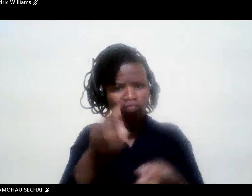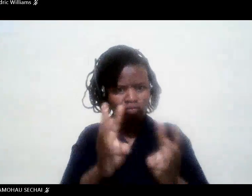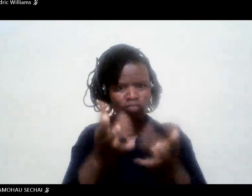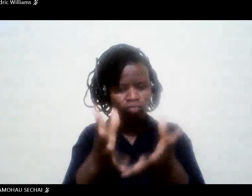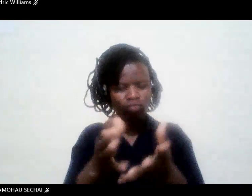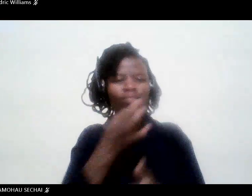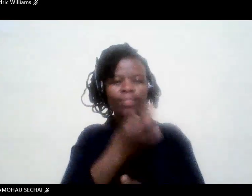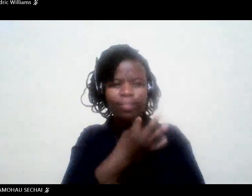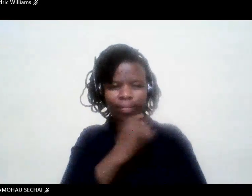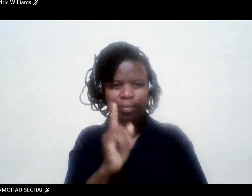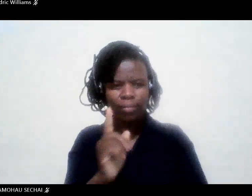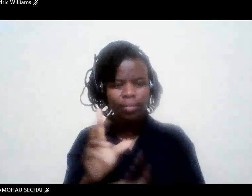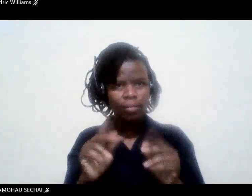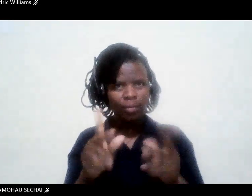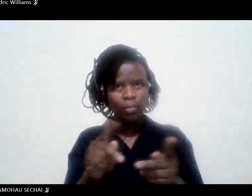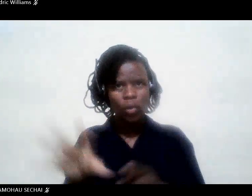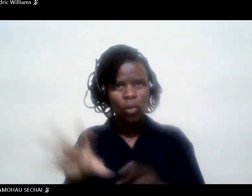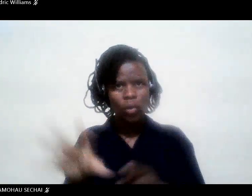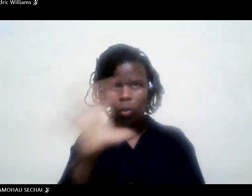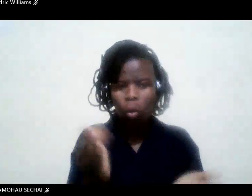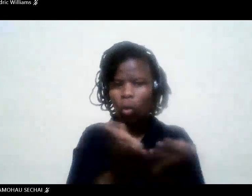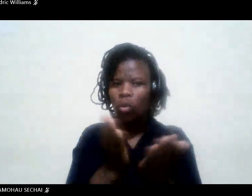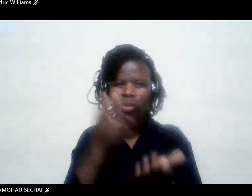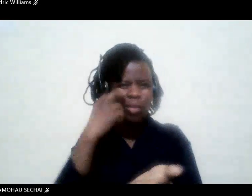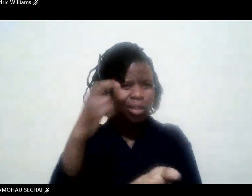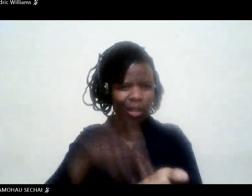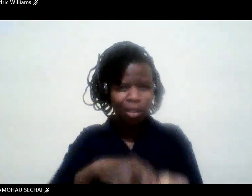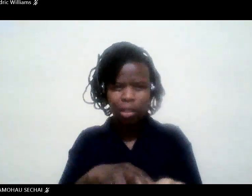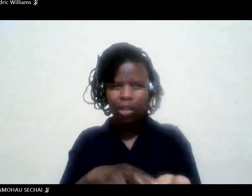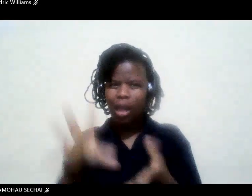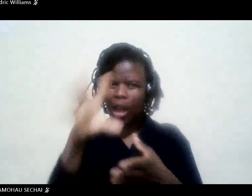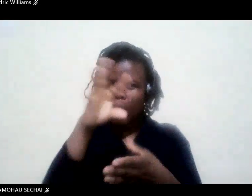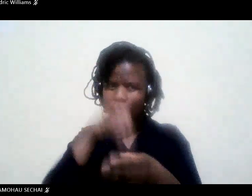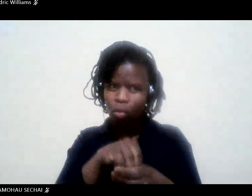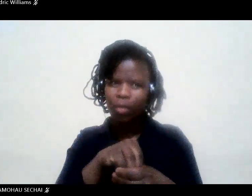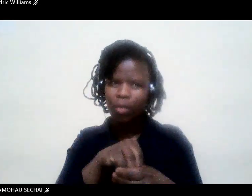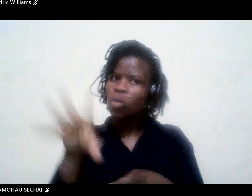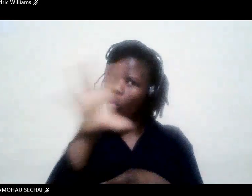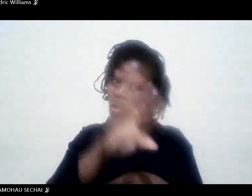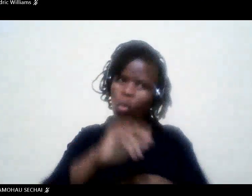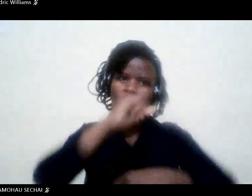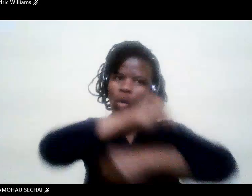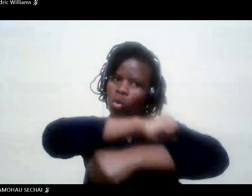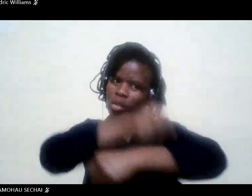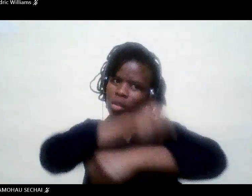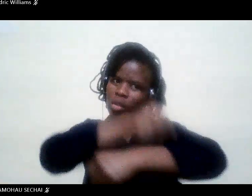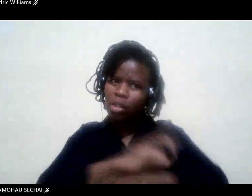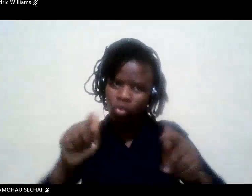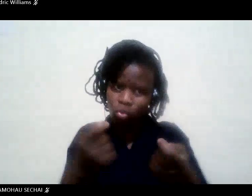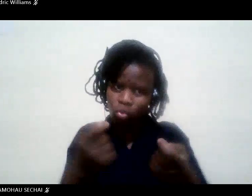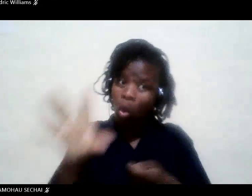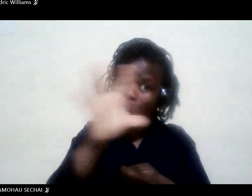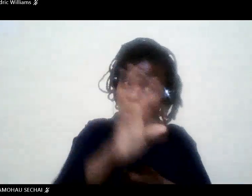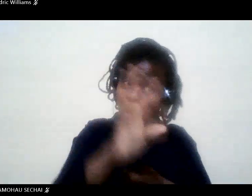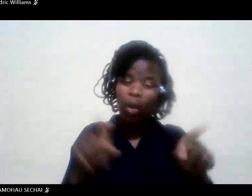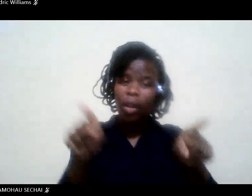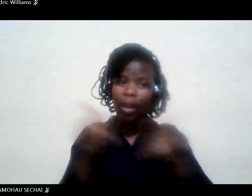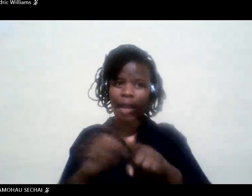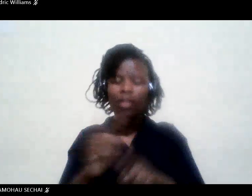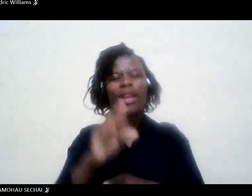way of saying that all schools, they need to accommodate all students. So everyone, as the Sia